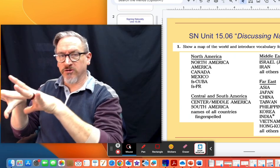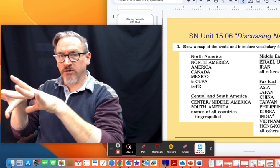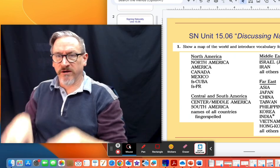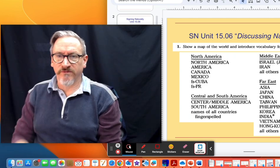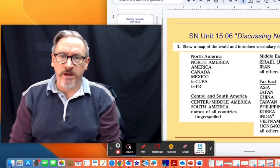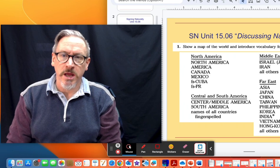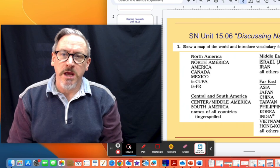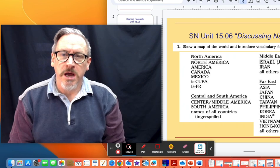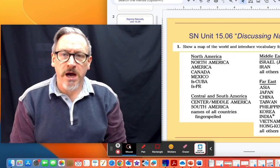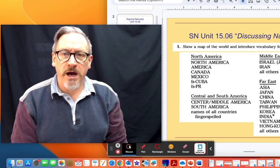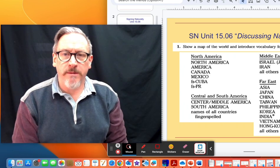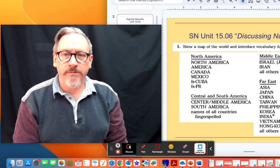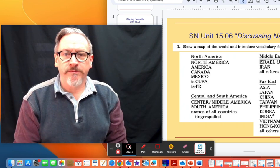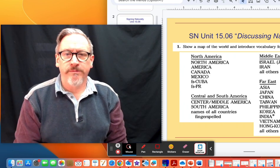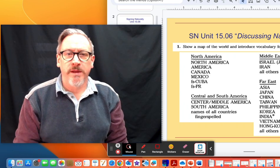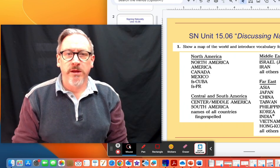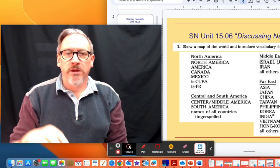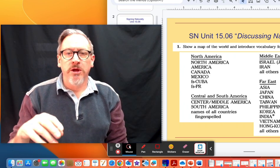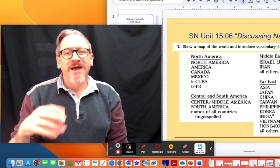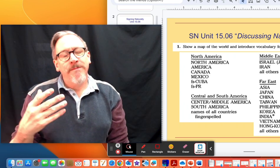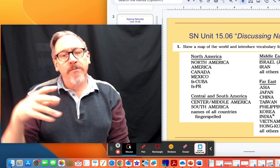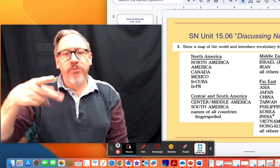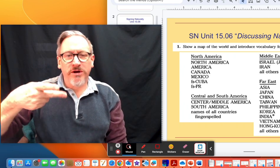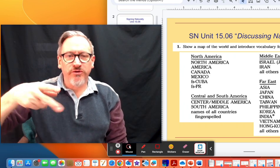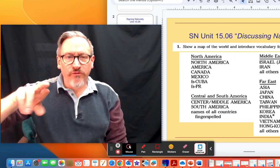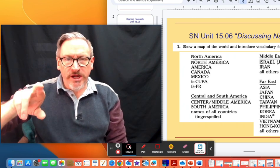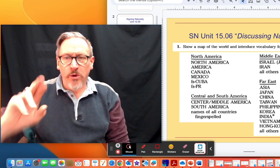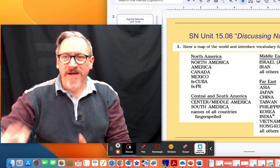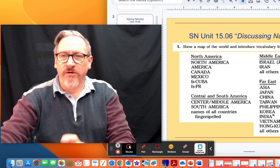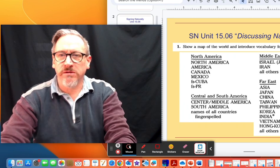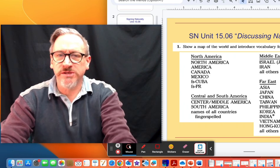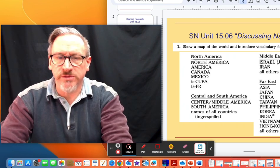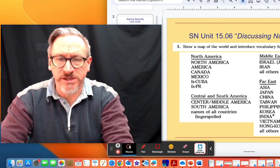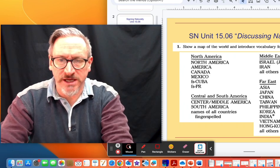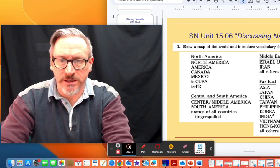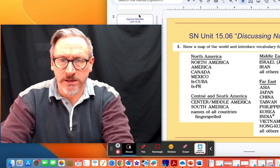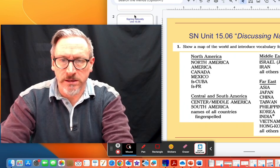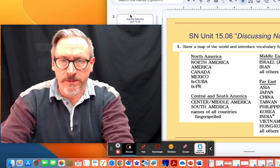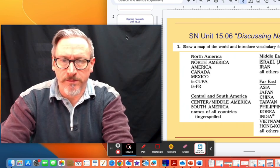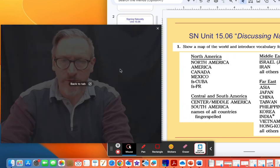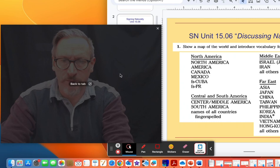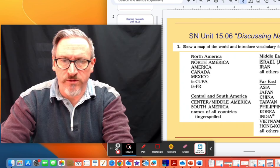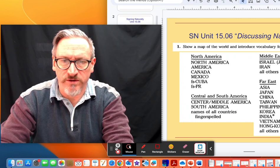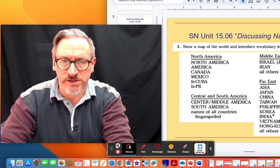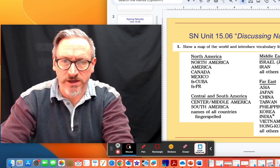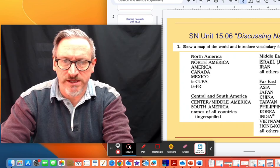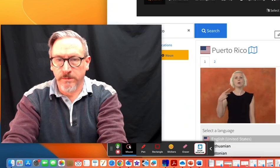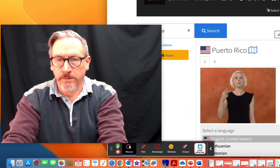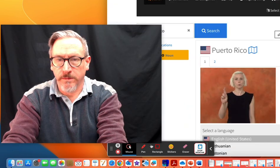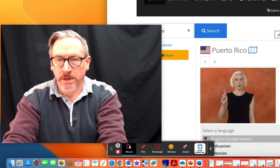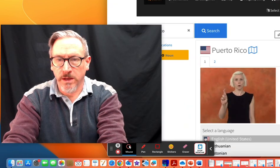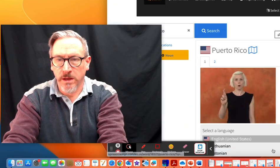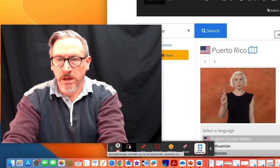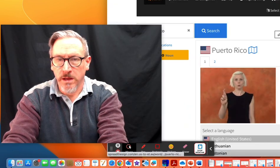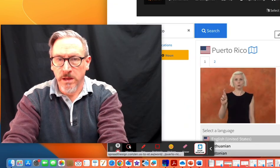it up and drop it off. Puerto Rico, I've also seen, let me jump over to spread the